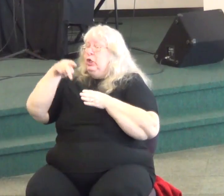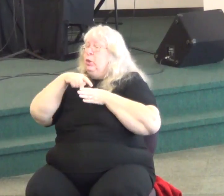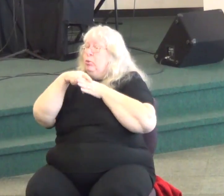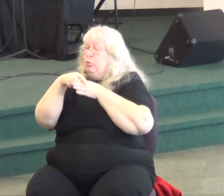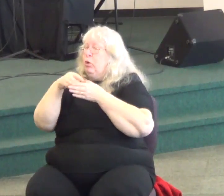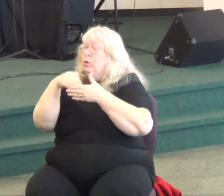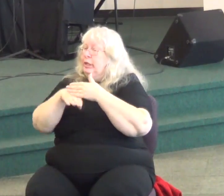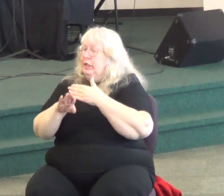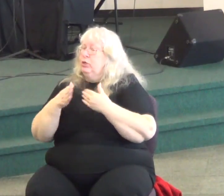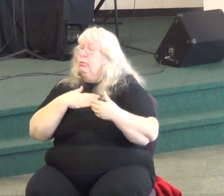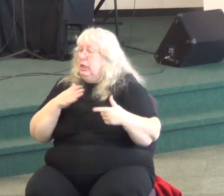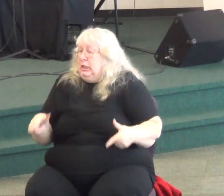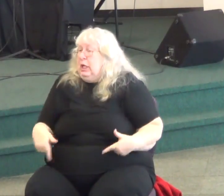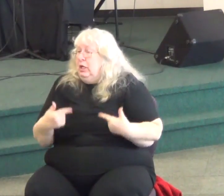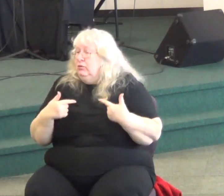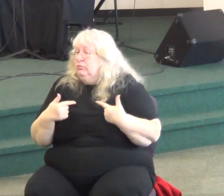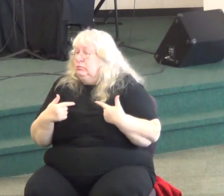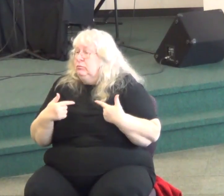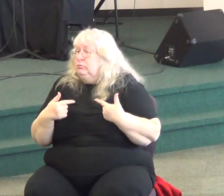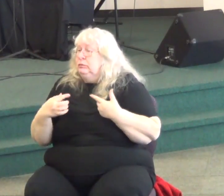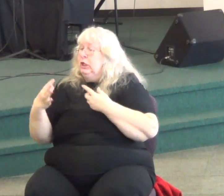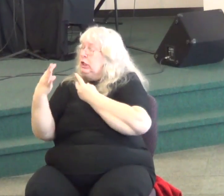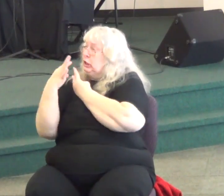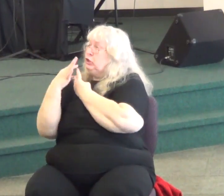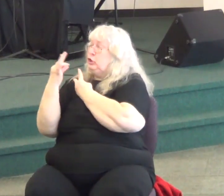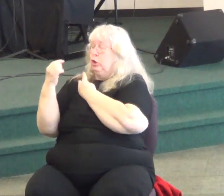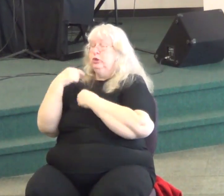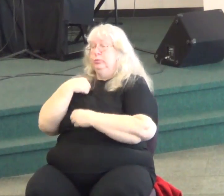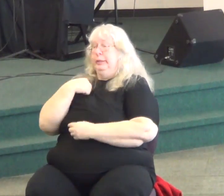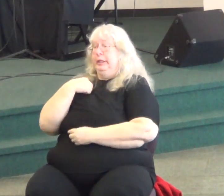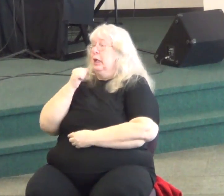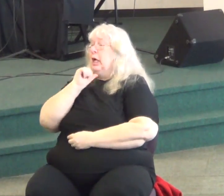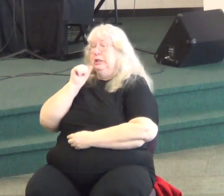him. I love the song we sang this morning.